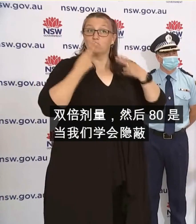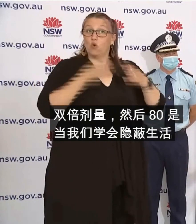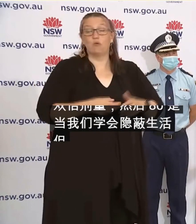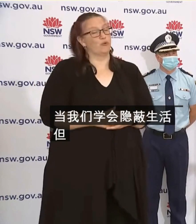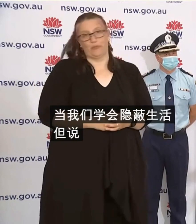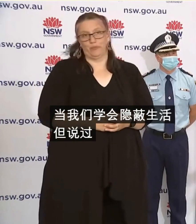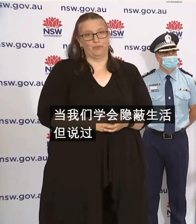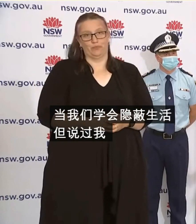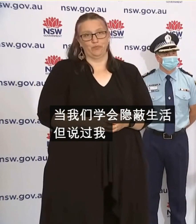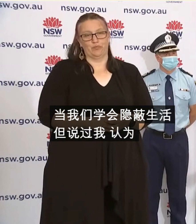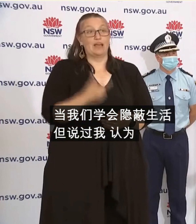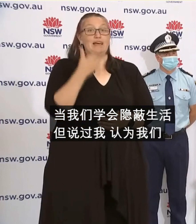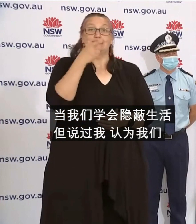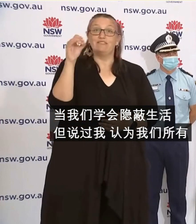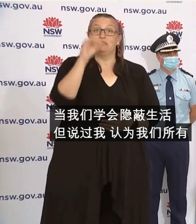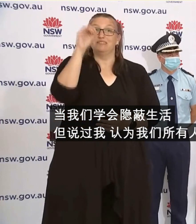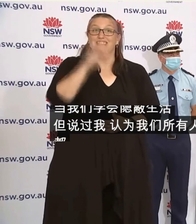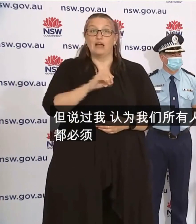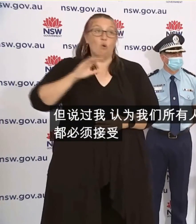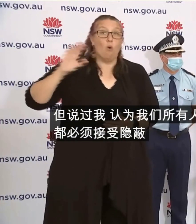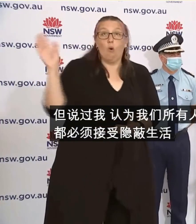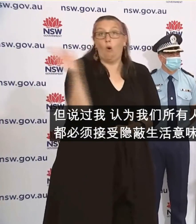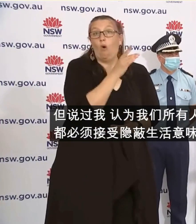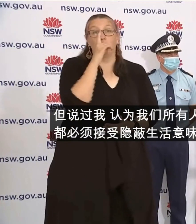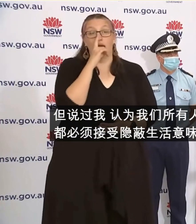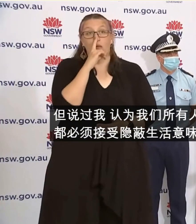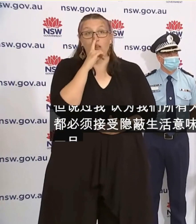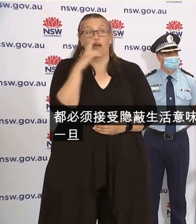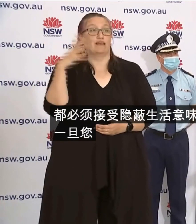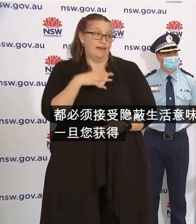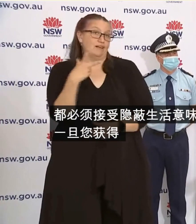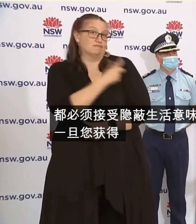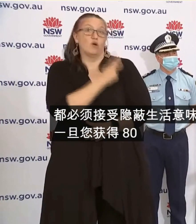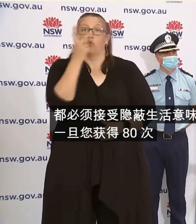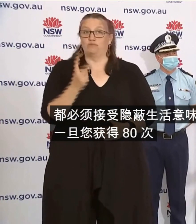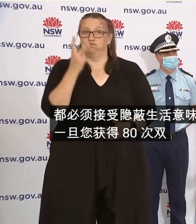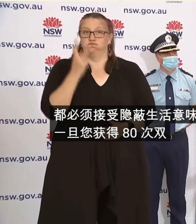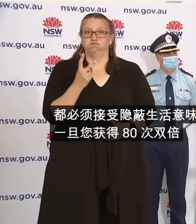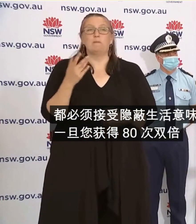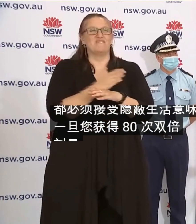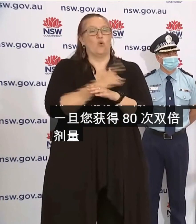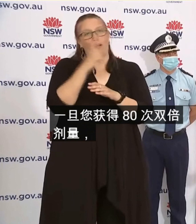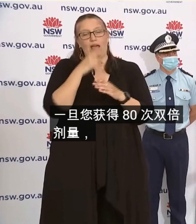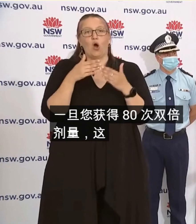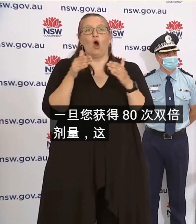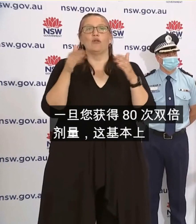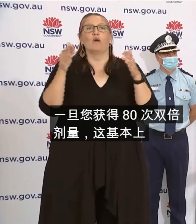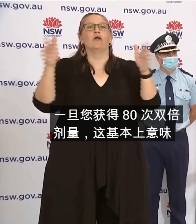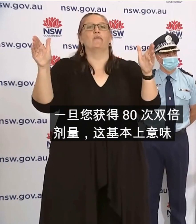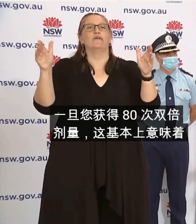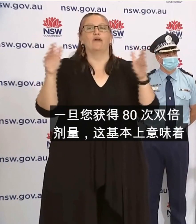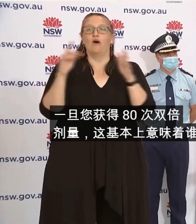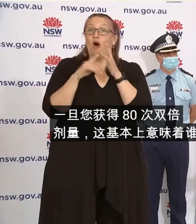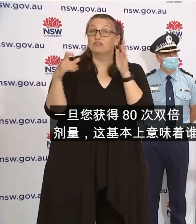live with COVID. But having said that, I think all of us have to come to terms with what living with COVID means. Once you get 80% double doses, it